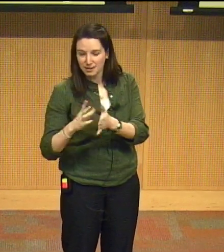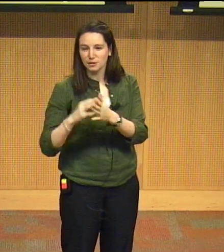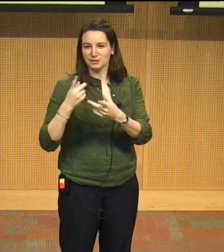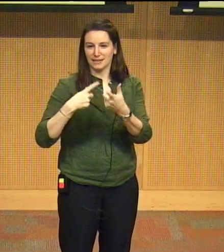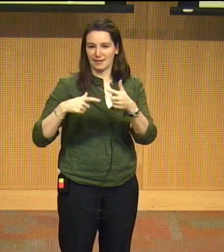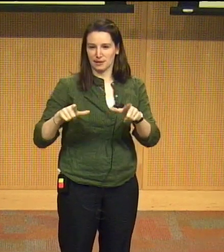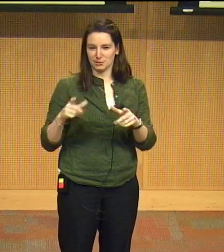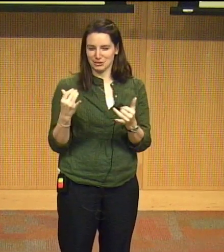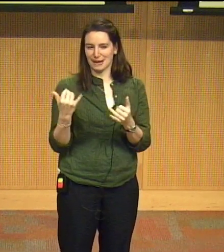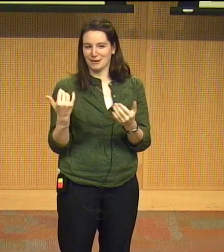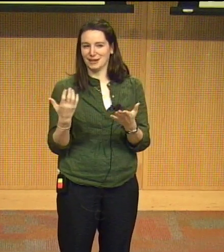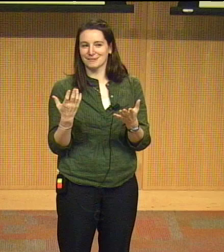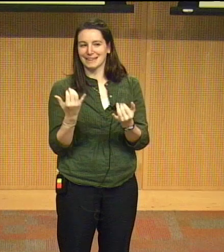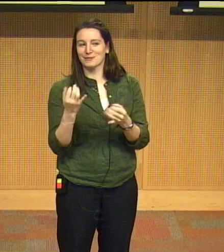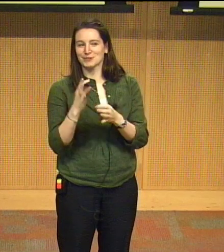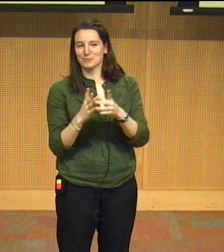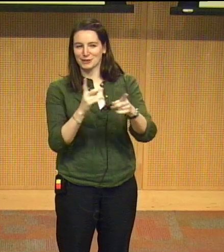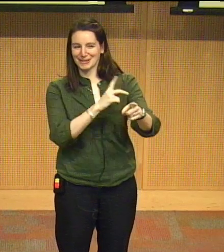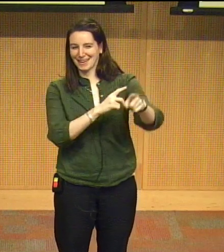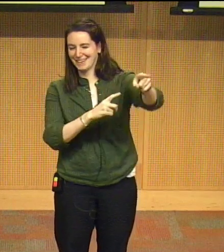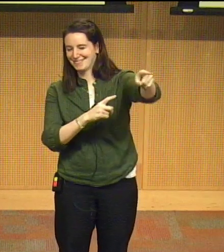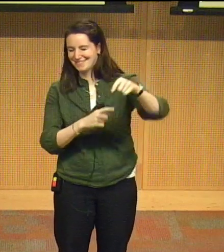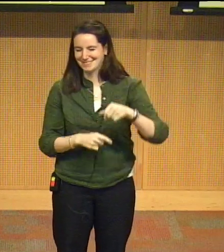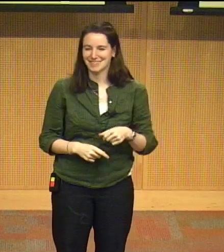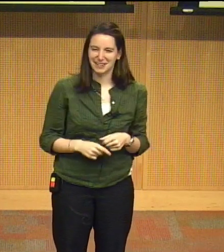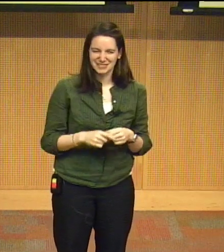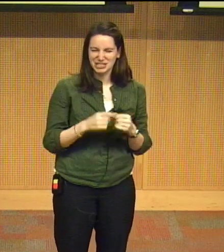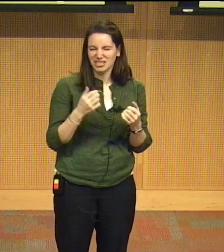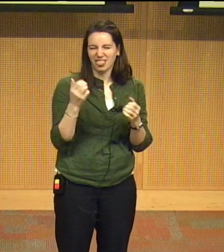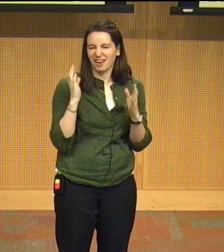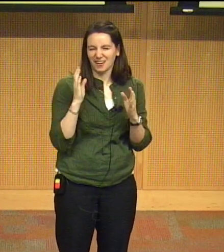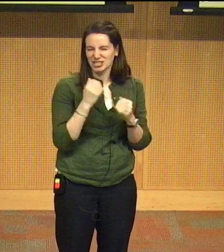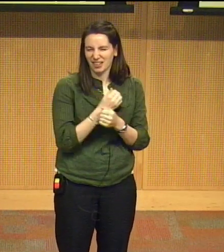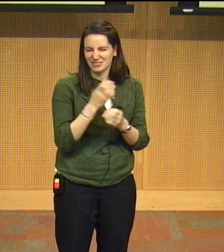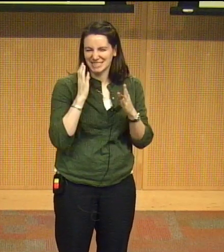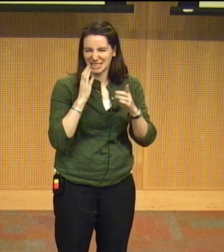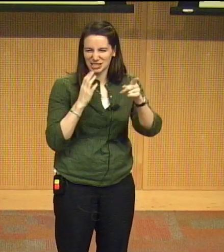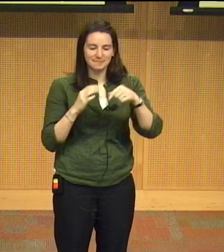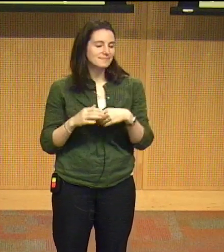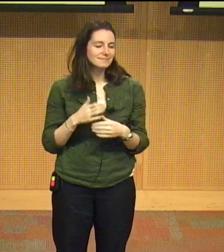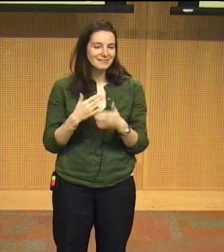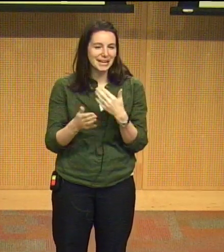learned sign language, and now an interpreter, Kate. She loves attention. Anyway,